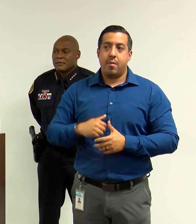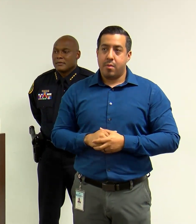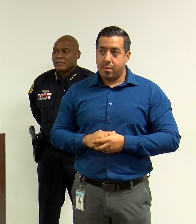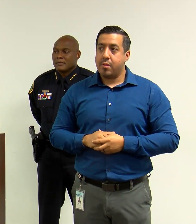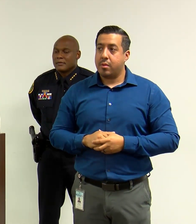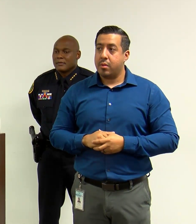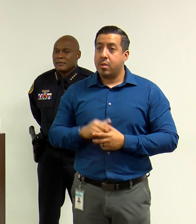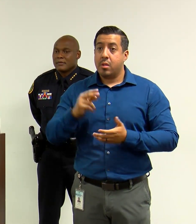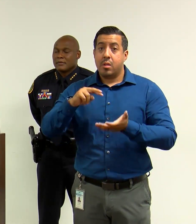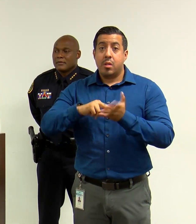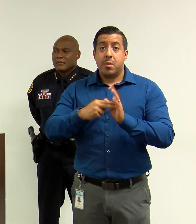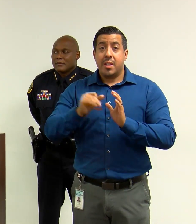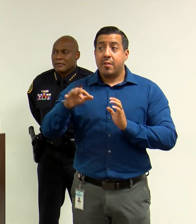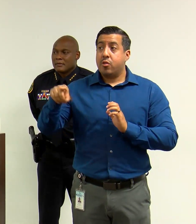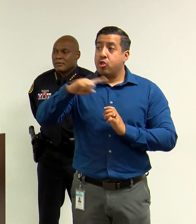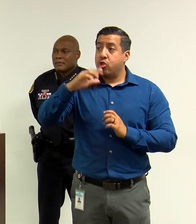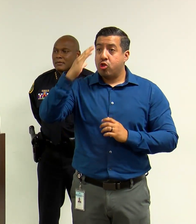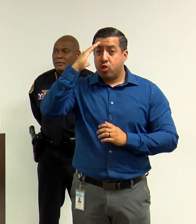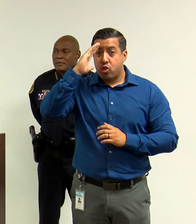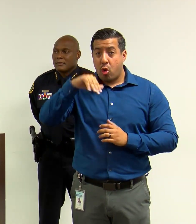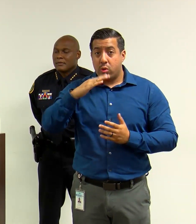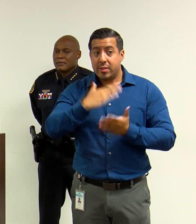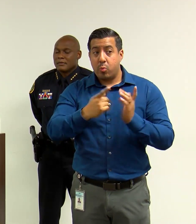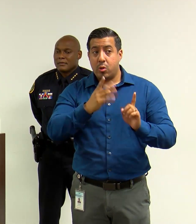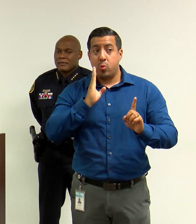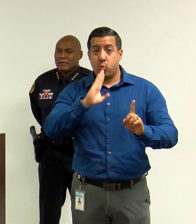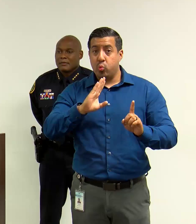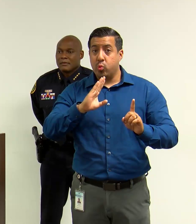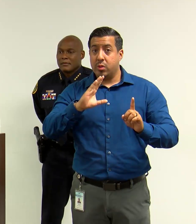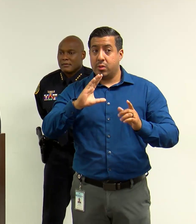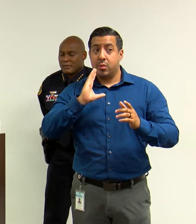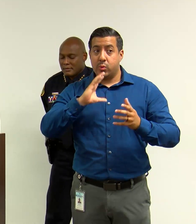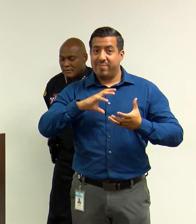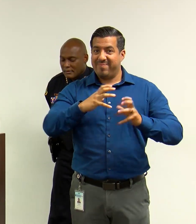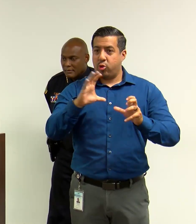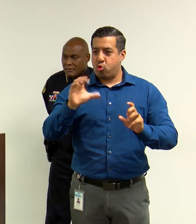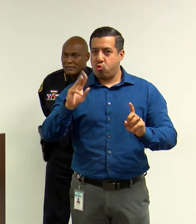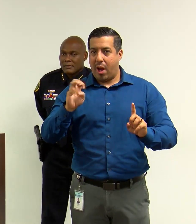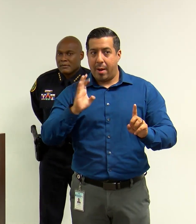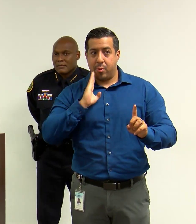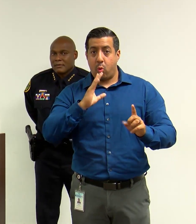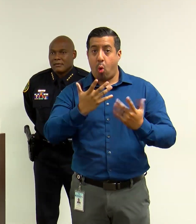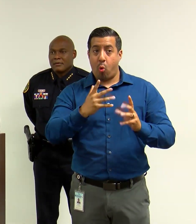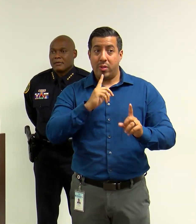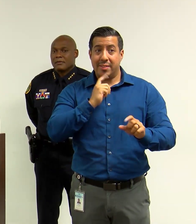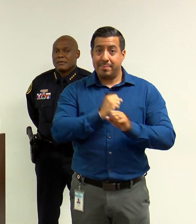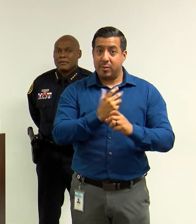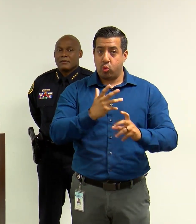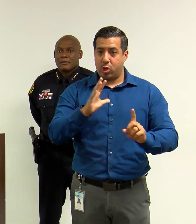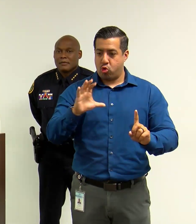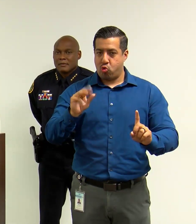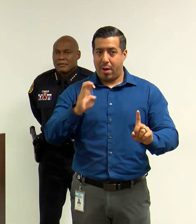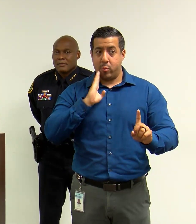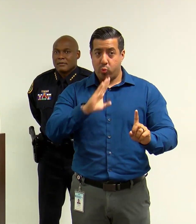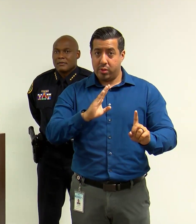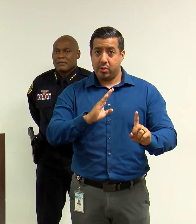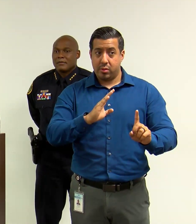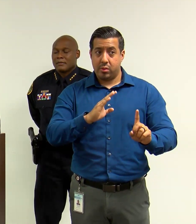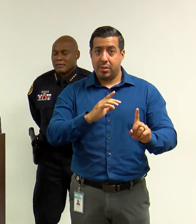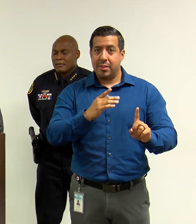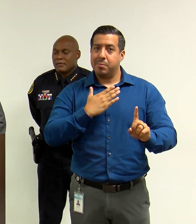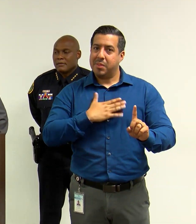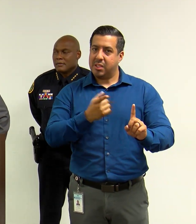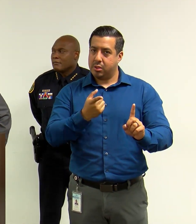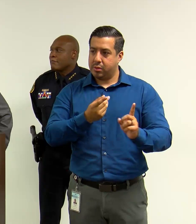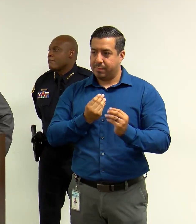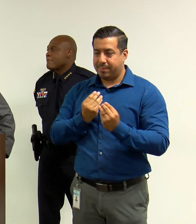which means if you know somebody that's about to commit a crime or has committed a crime, I'm pleading with you to make the